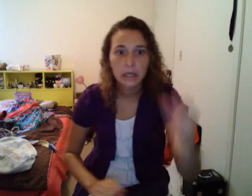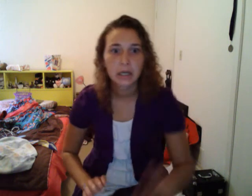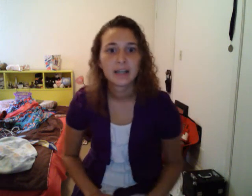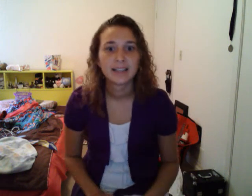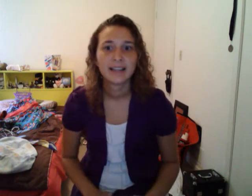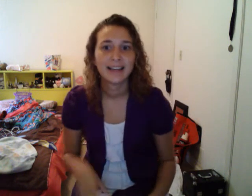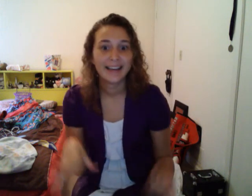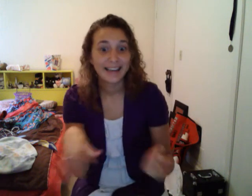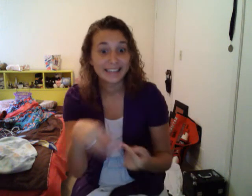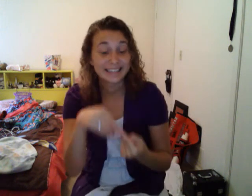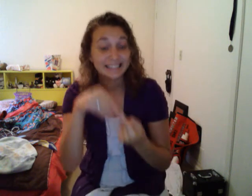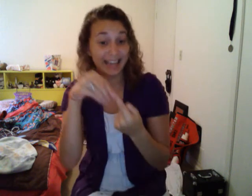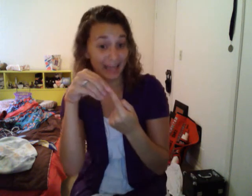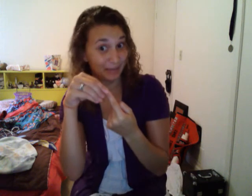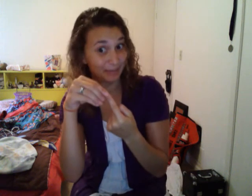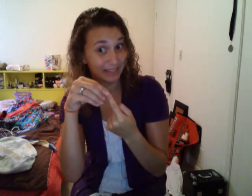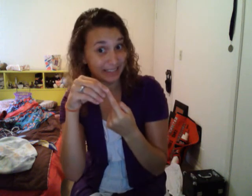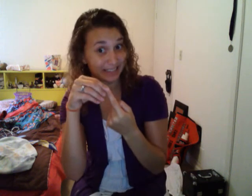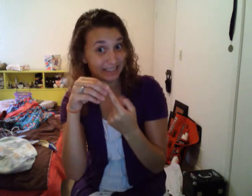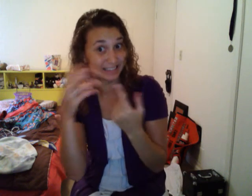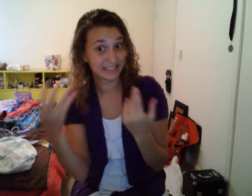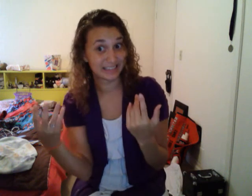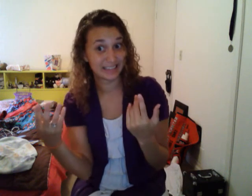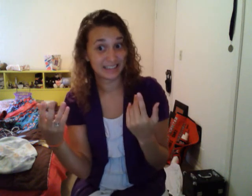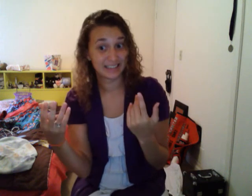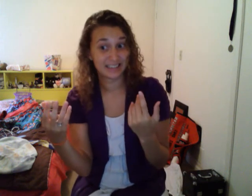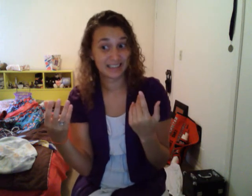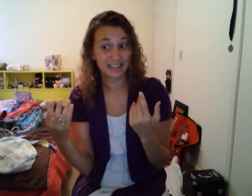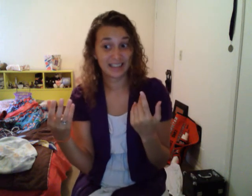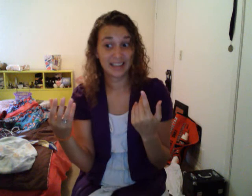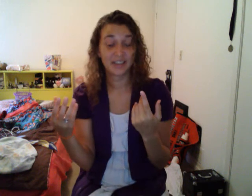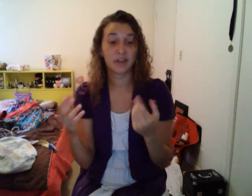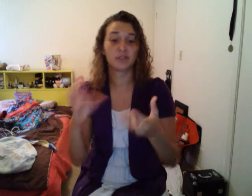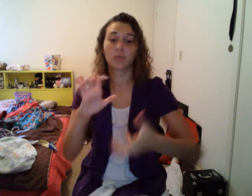except for the fact that you just wrecked the philosophical point.